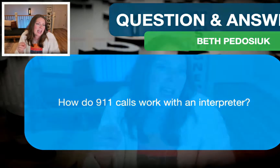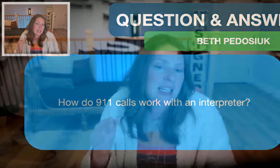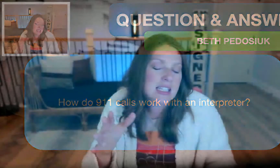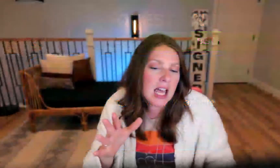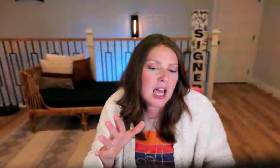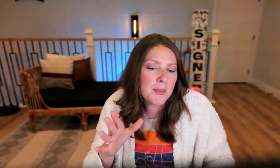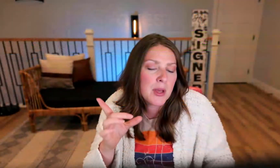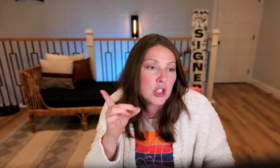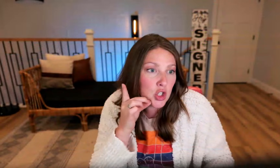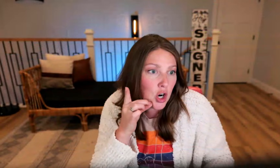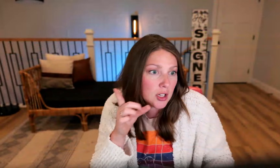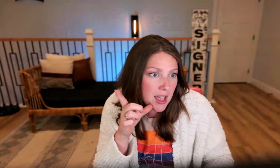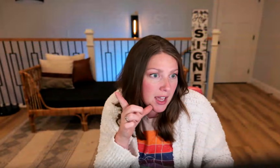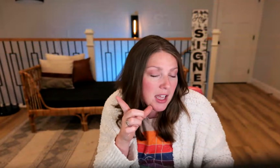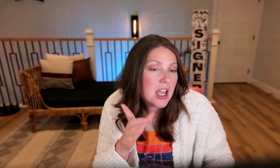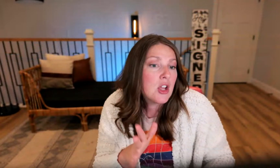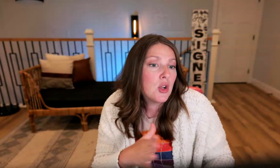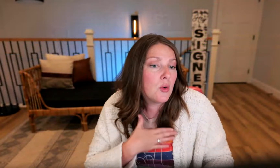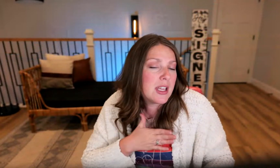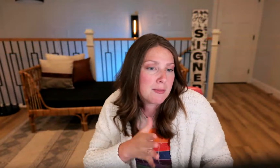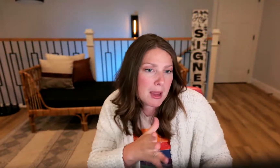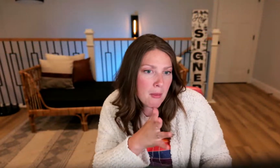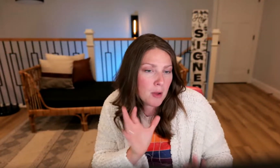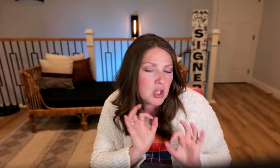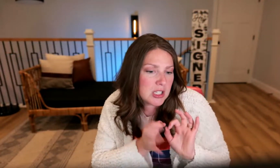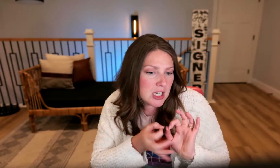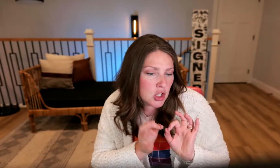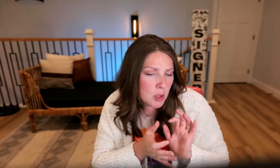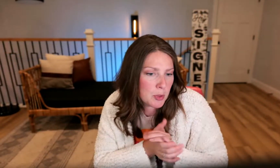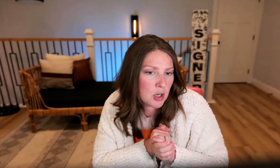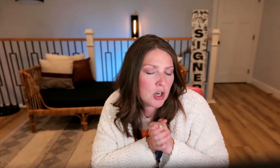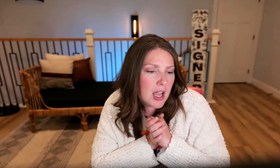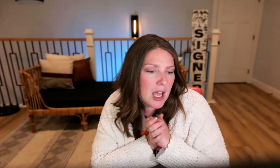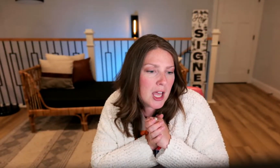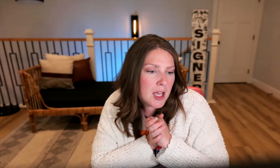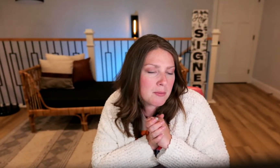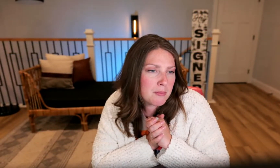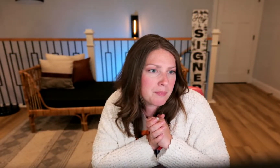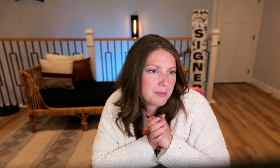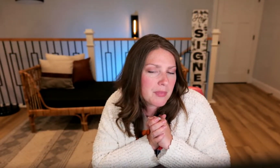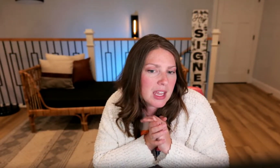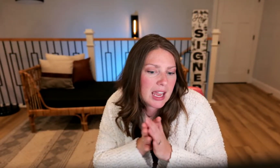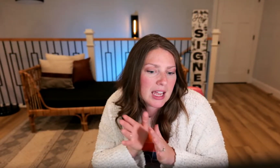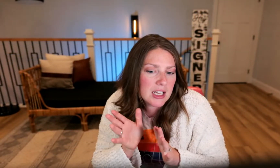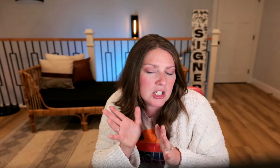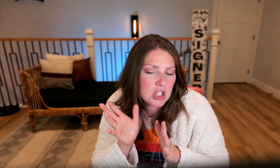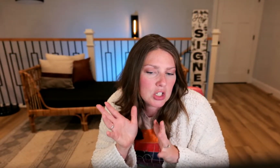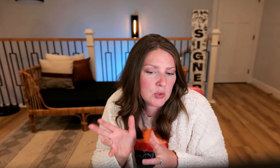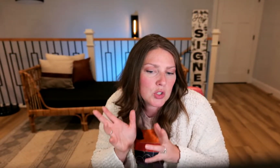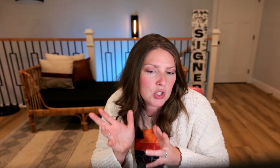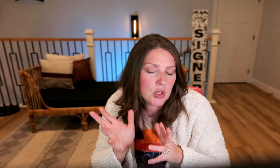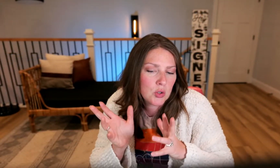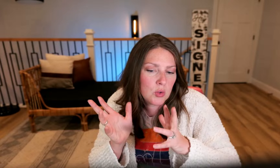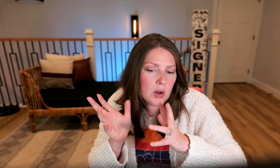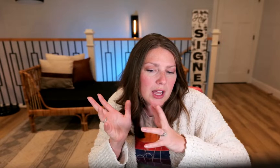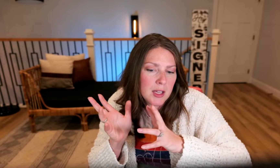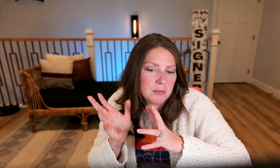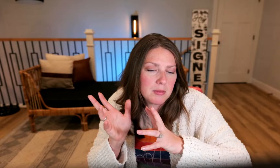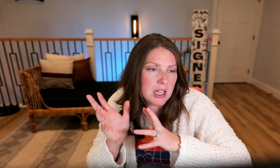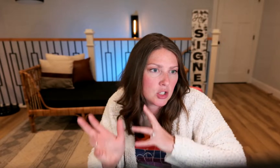and Darla, who is my mom, she's an interpreter and used to